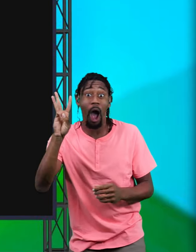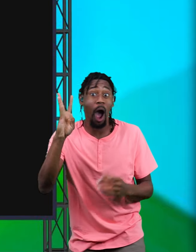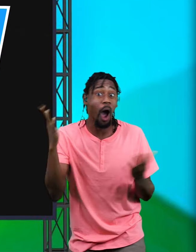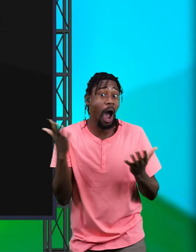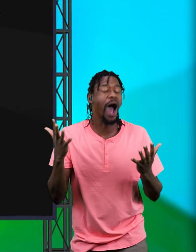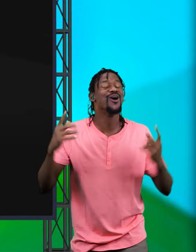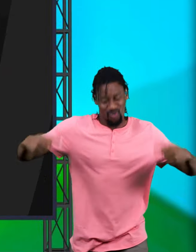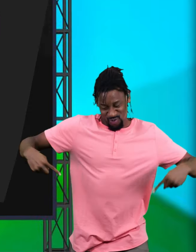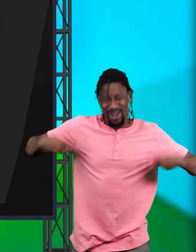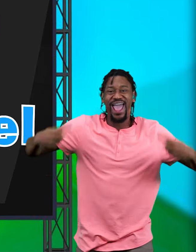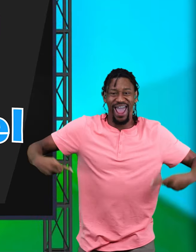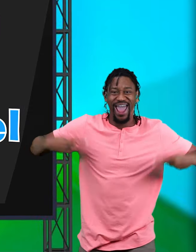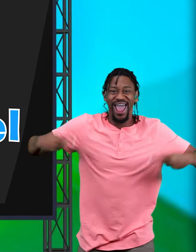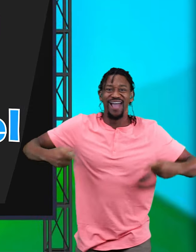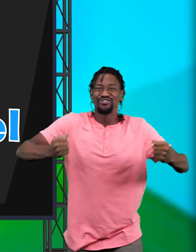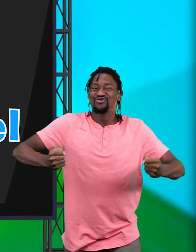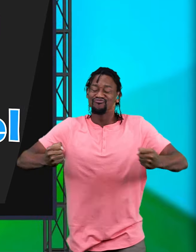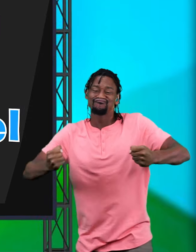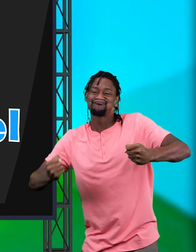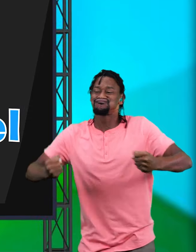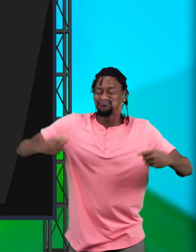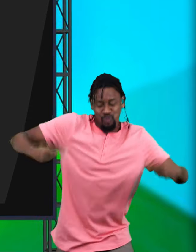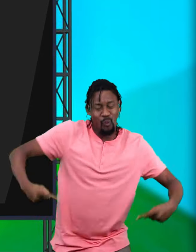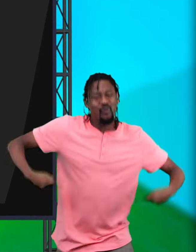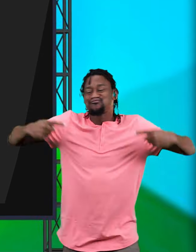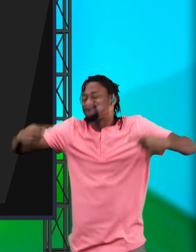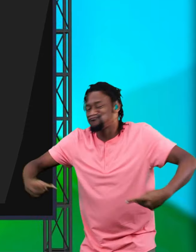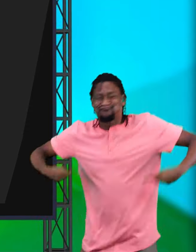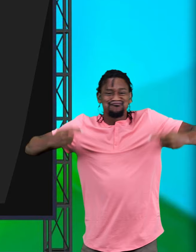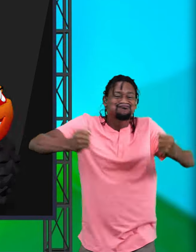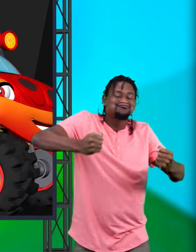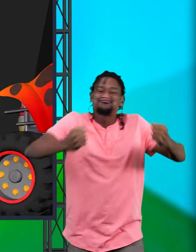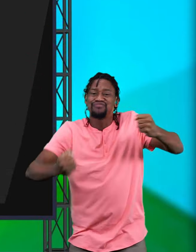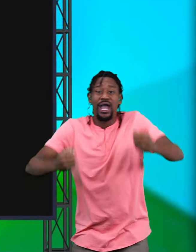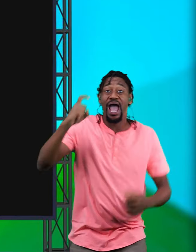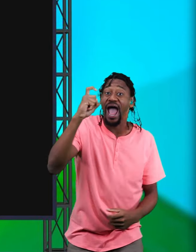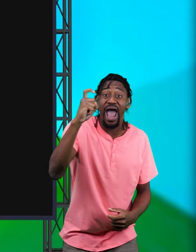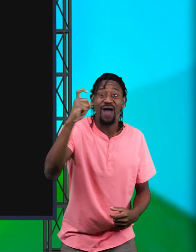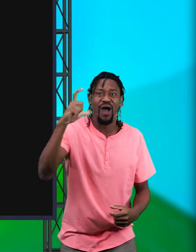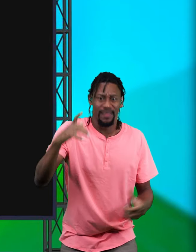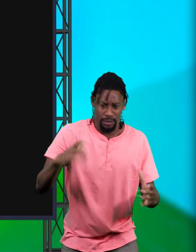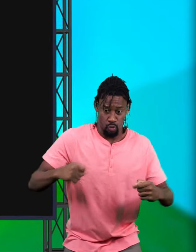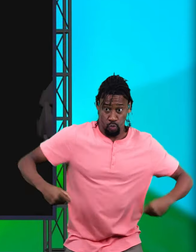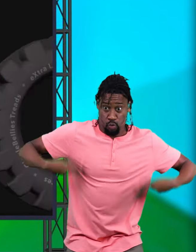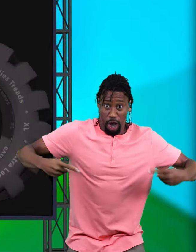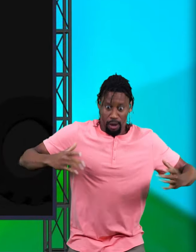W is for wheel. They go round and round. Yeah. X is for XL.